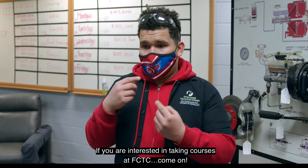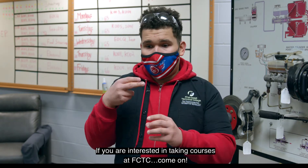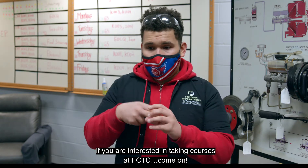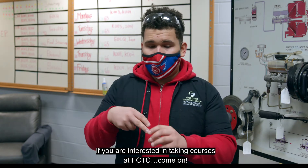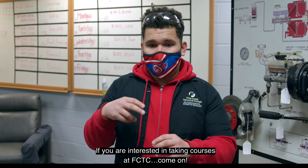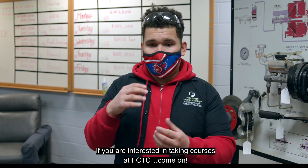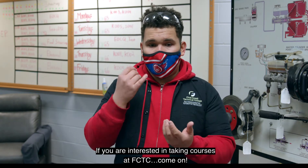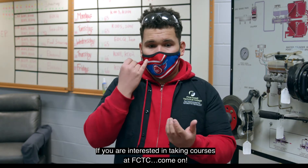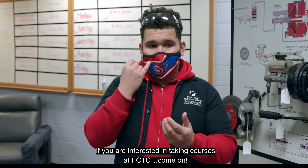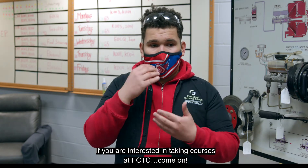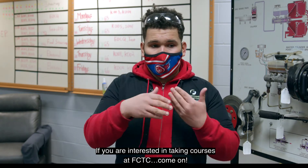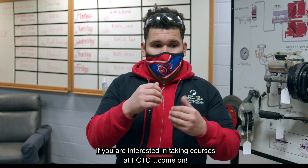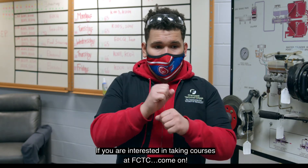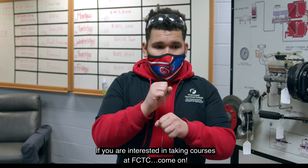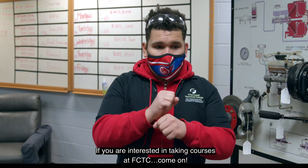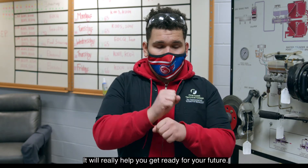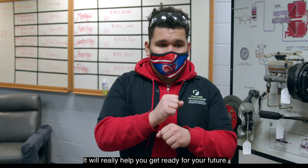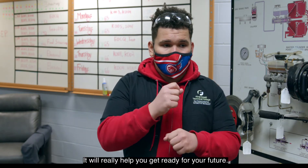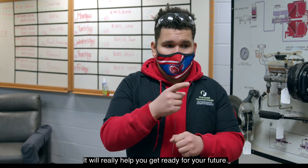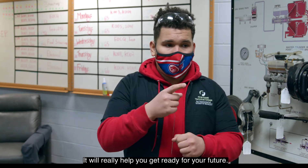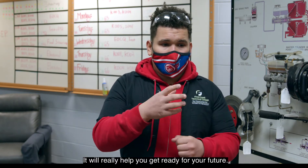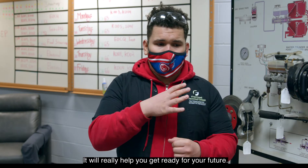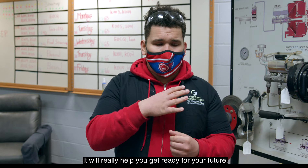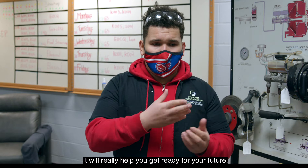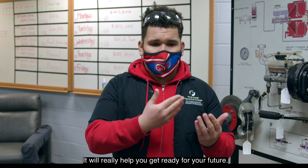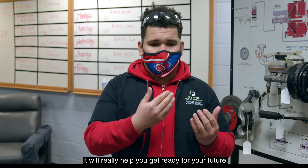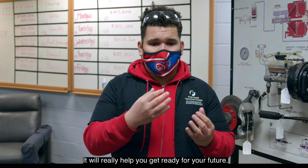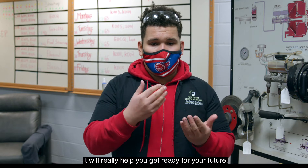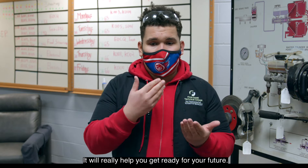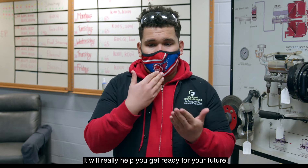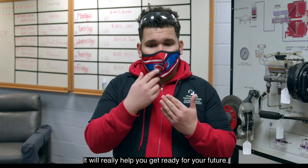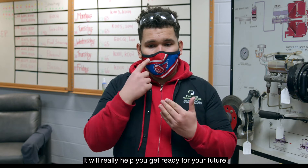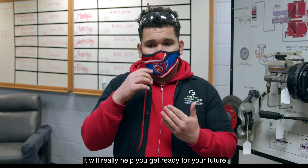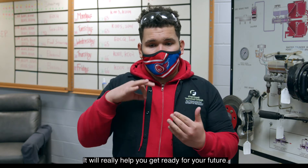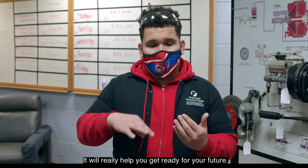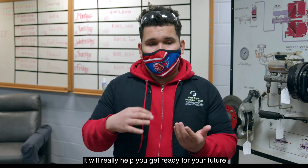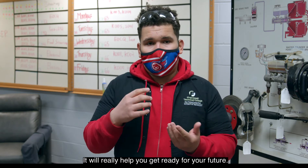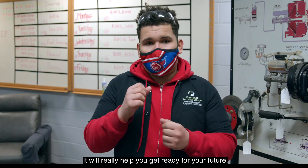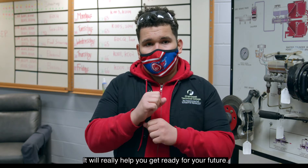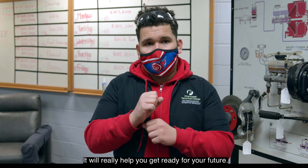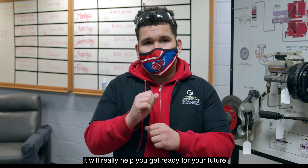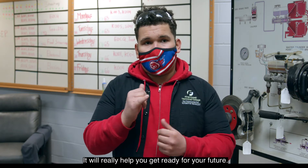If you're interested in taking courses at FCTC, come on. It will really help you get ready for your future.